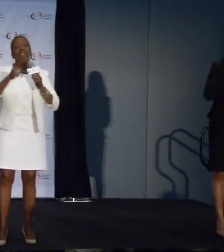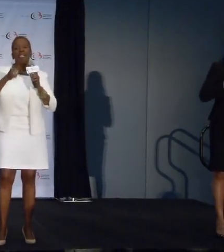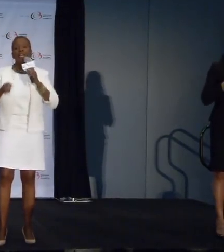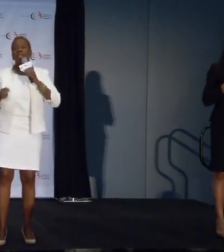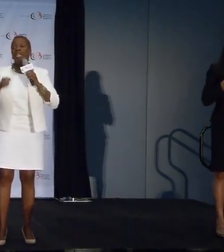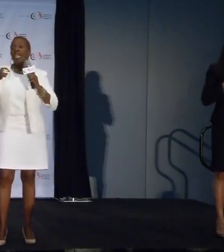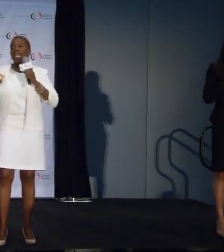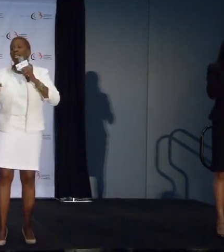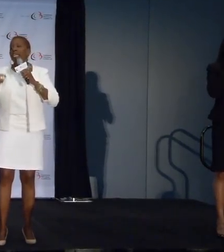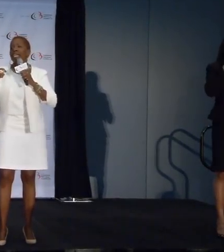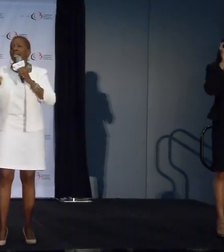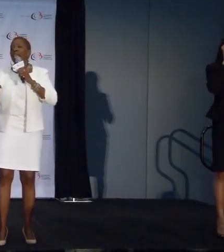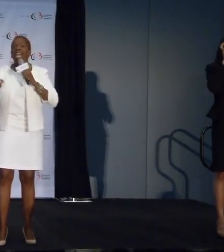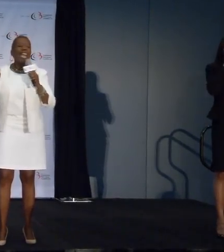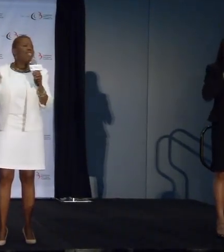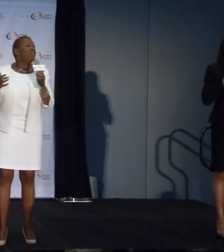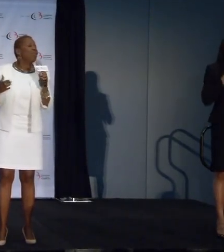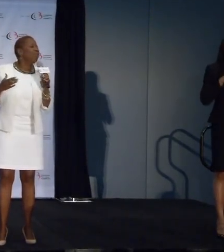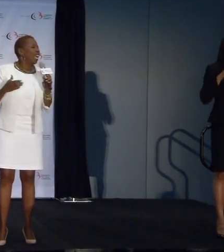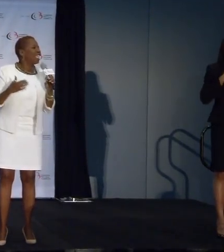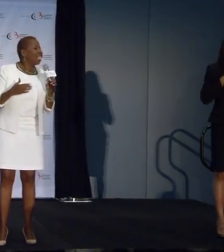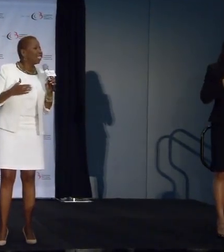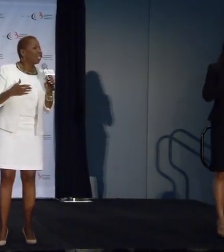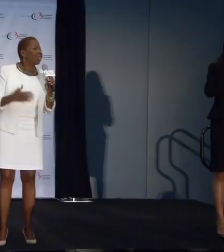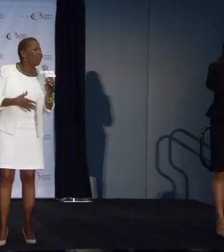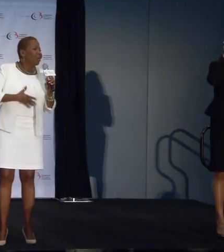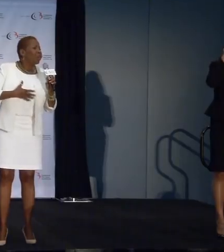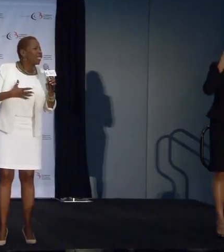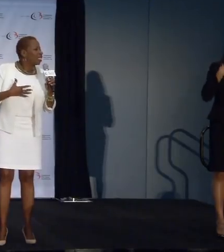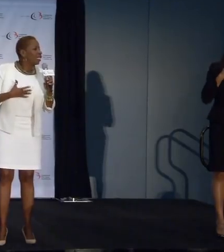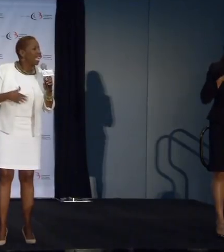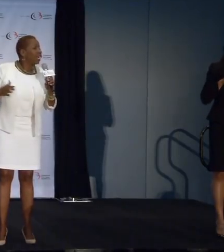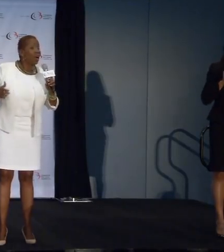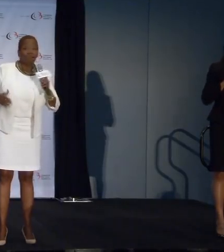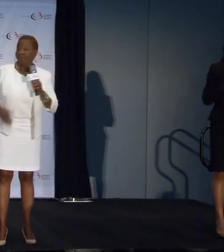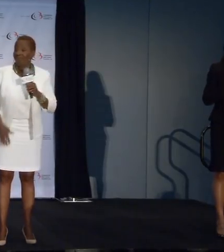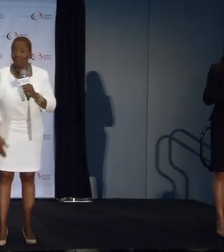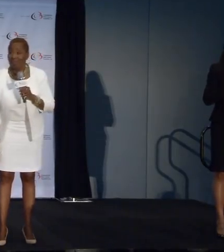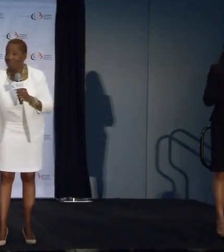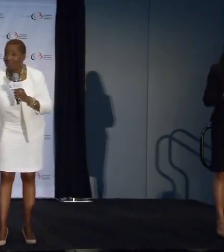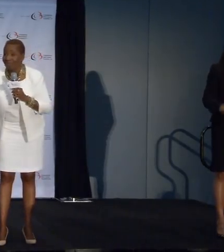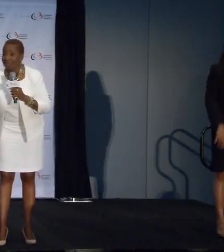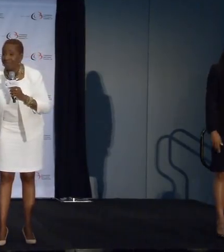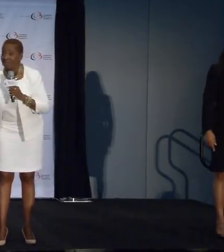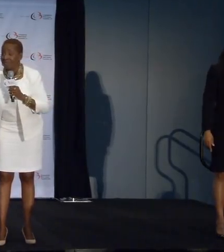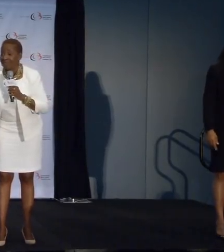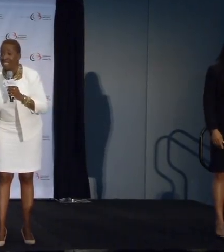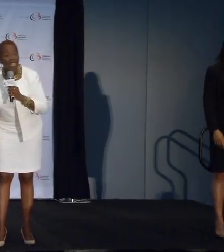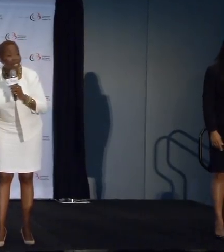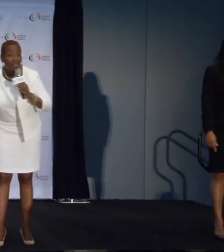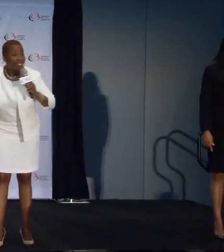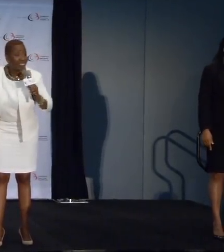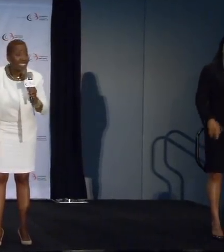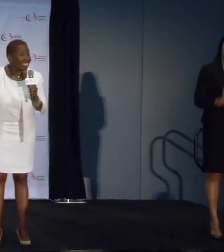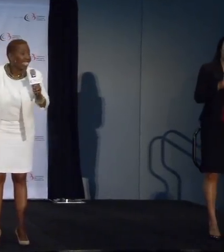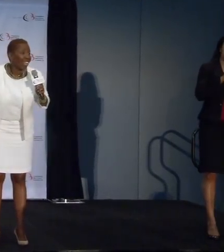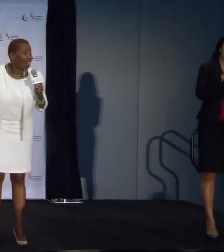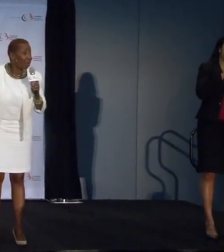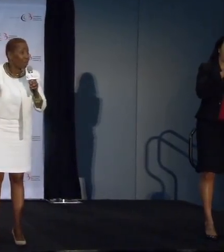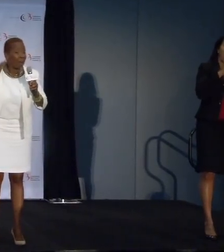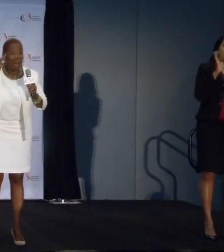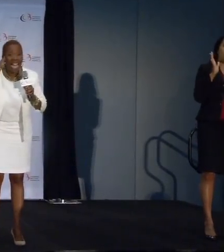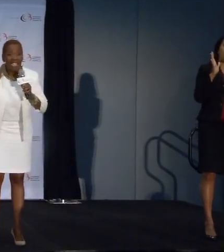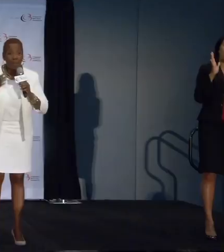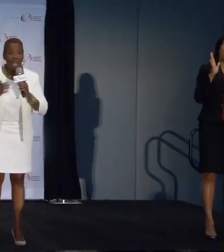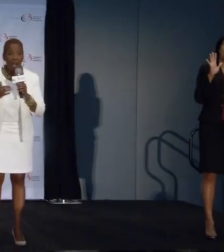just driving along, and I knew what I needed to do was let go. Let go. Just let